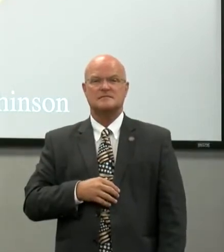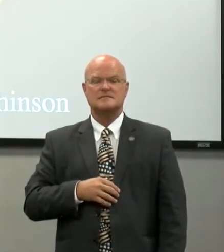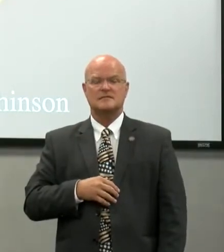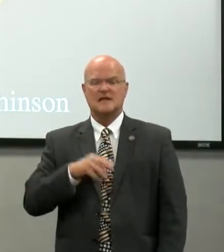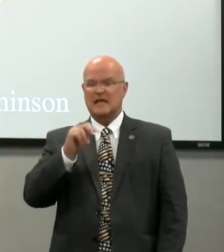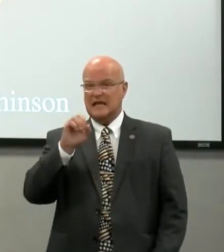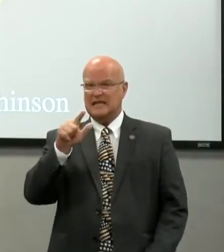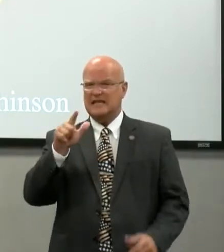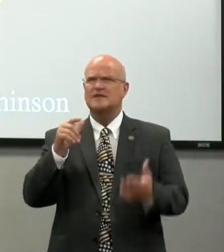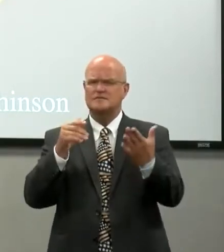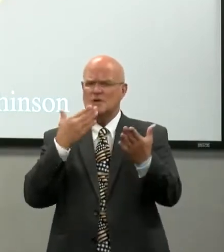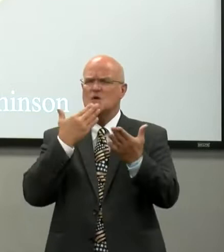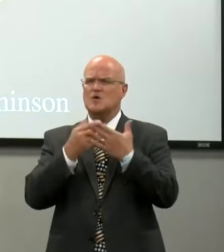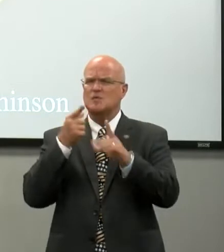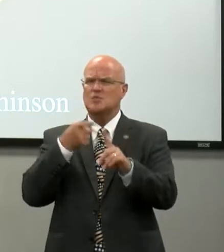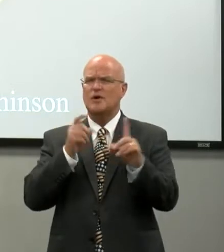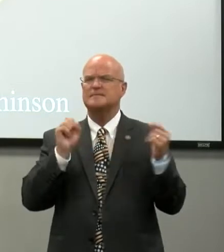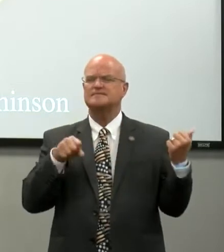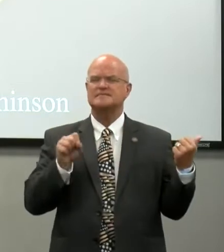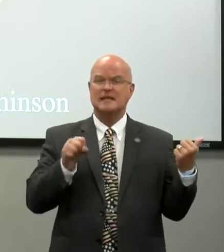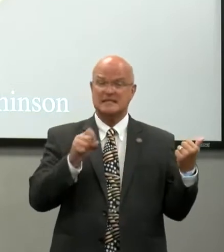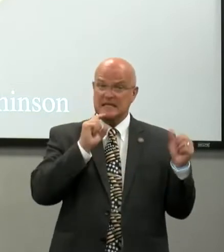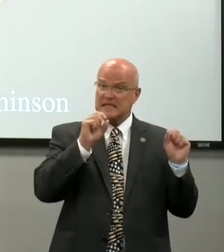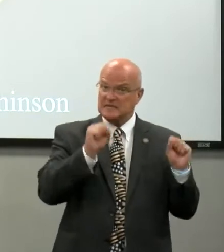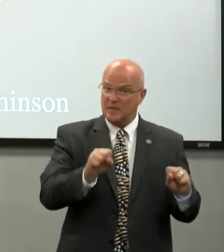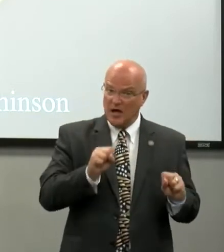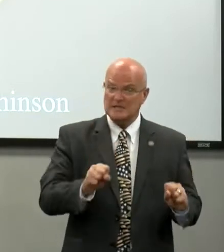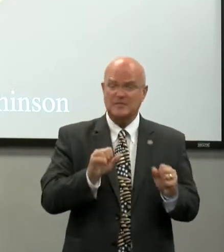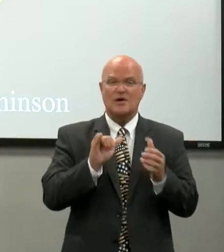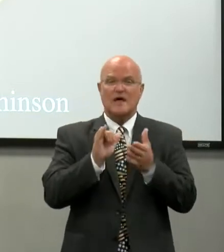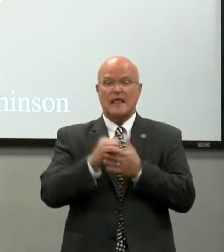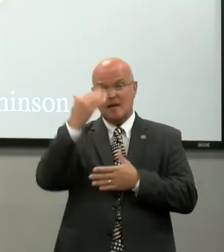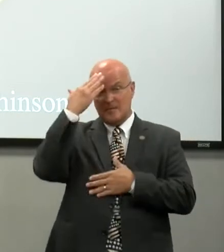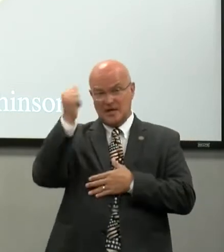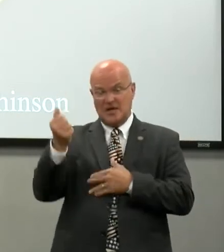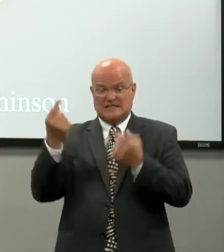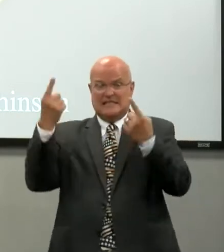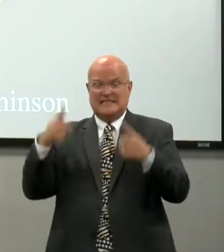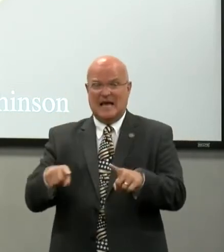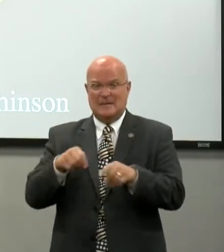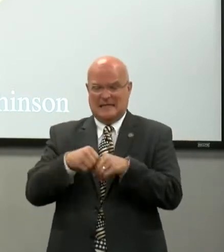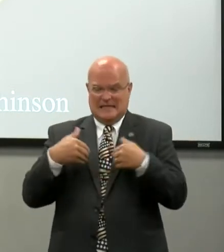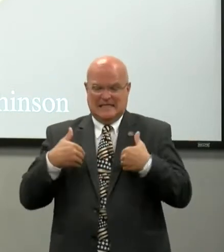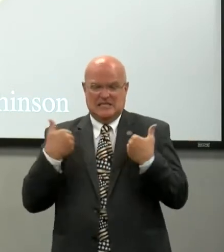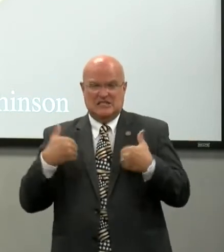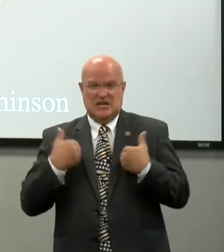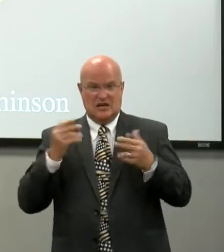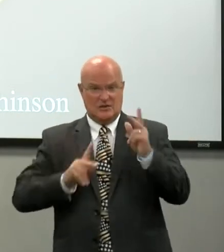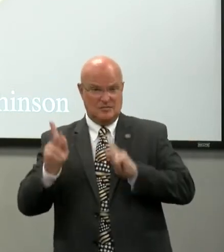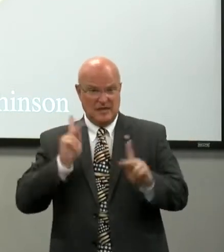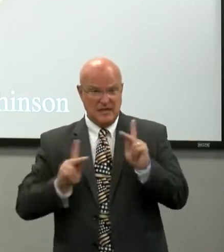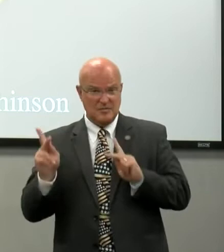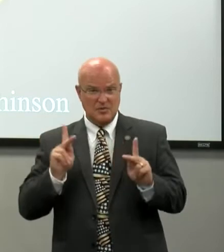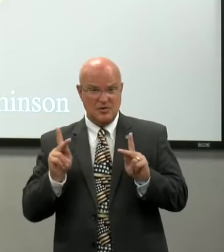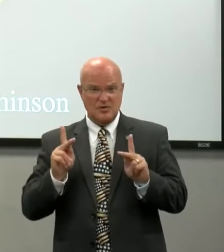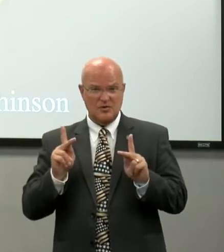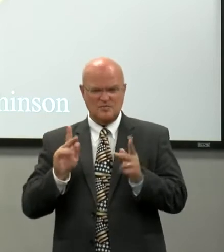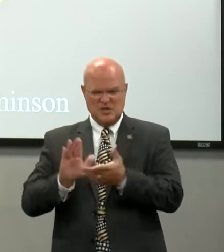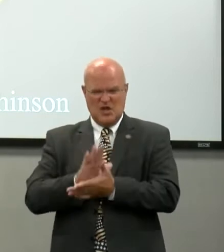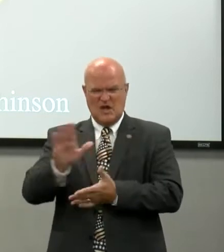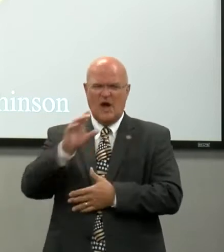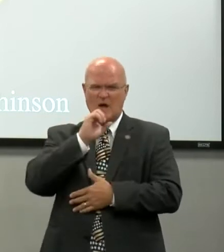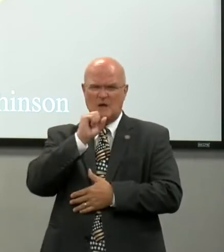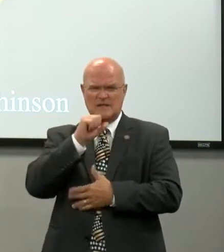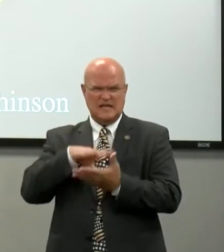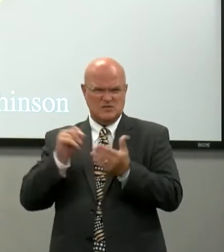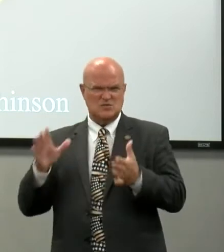So Neil, you bring up a very good point. Yes, it is possible that because it's happening in younger individuals, these seem to be college-age